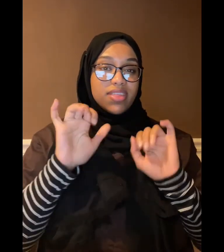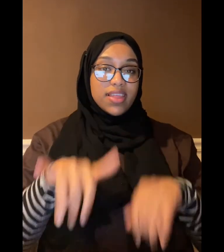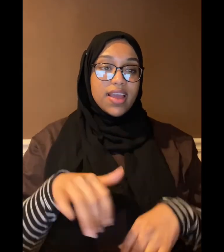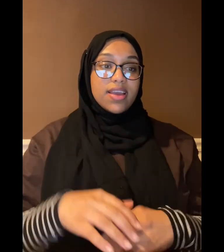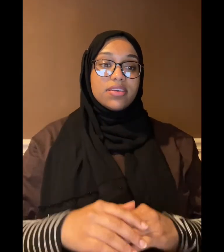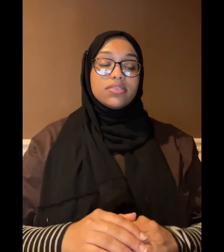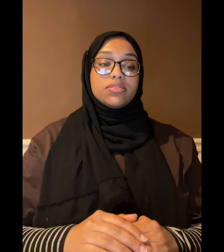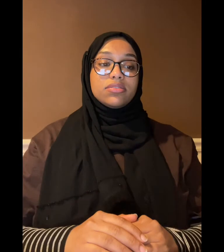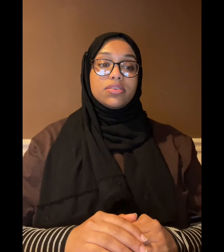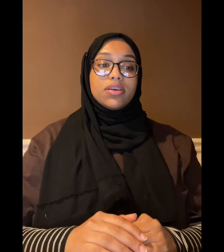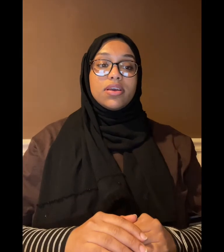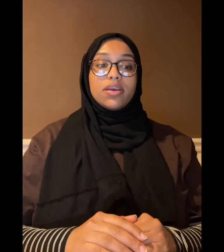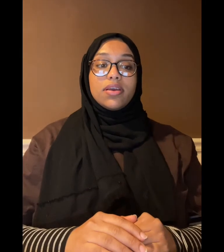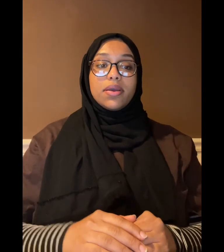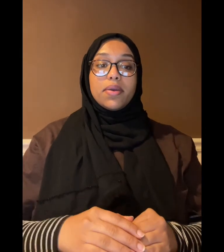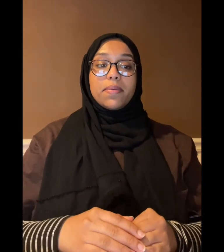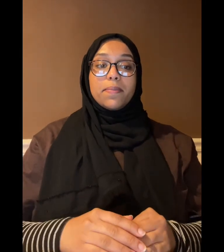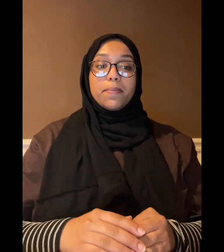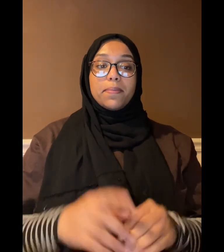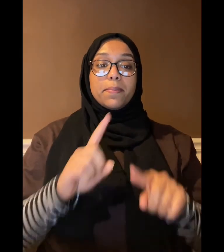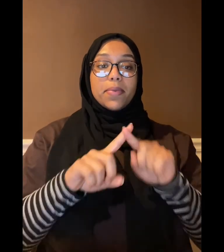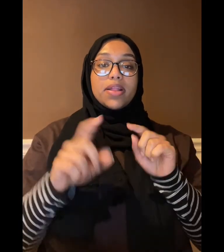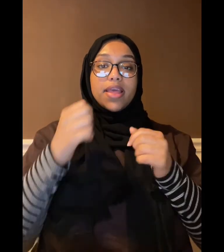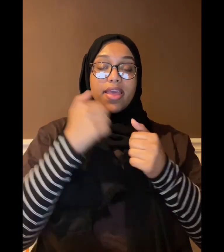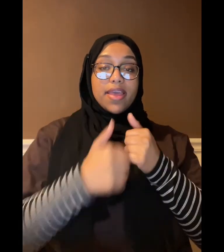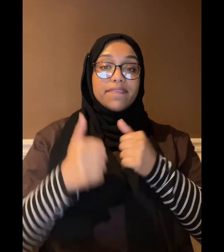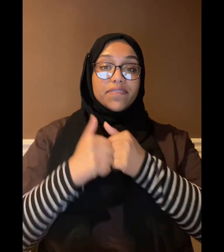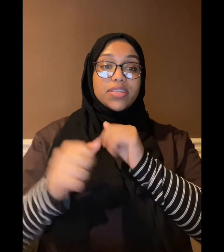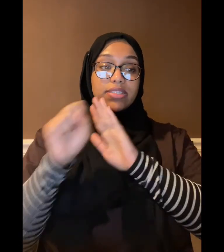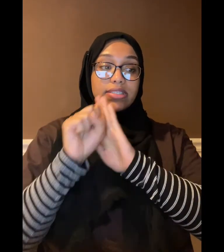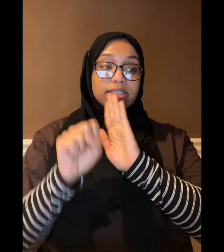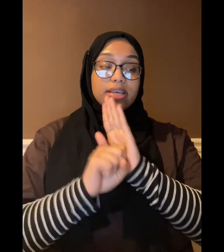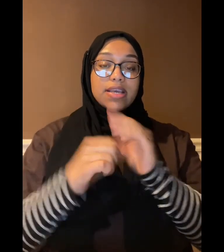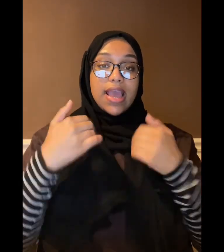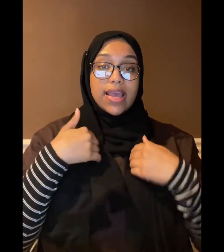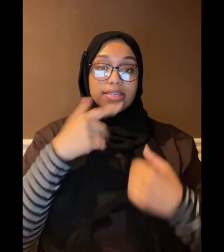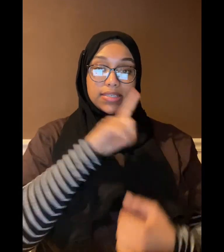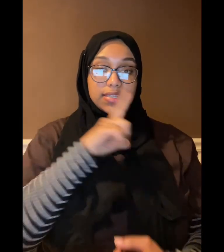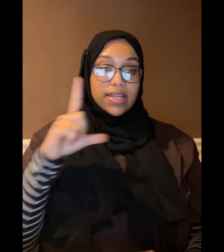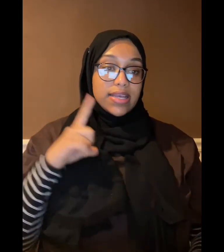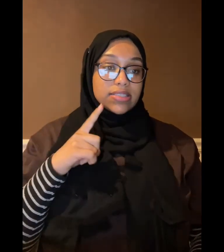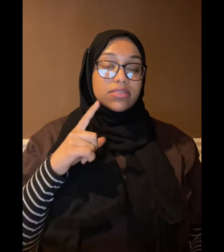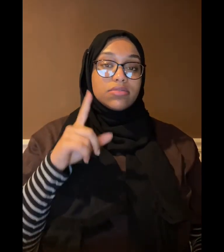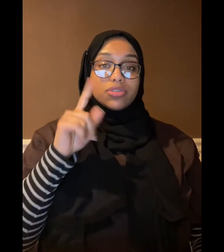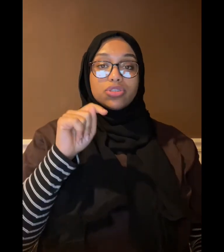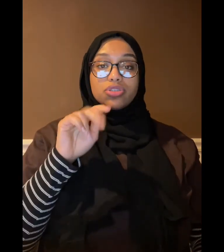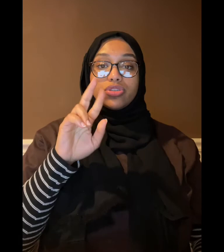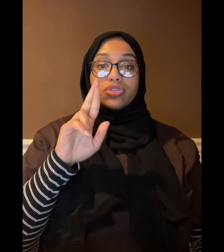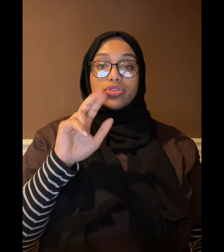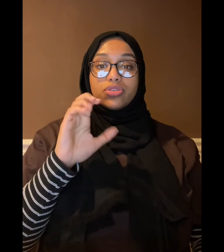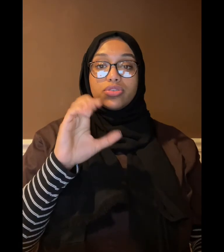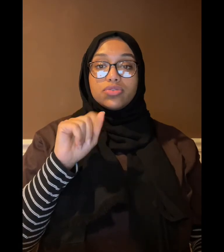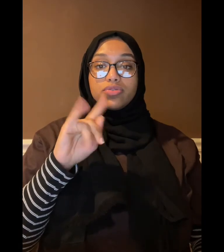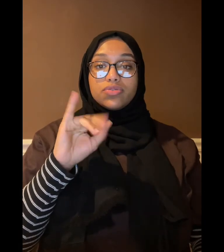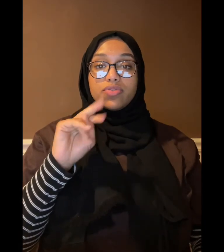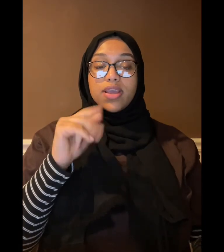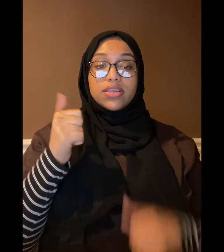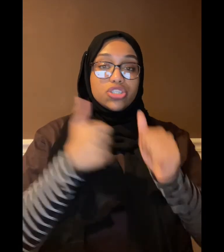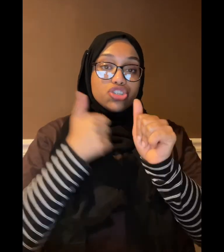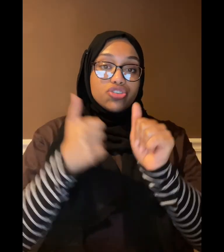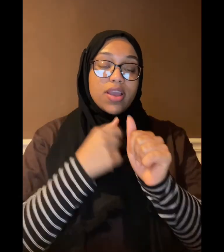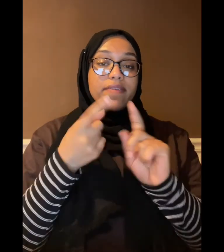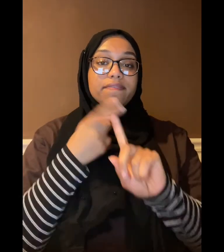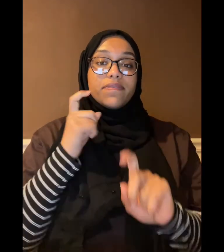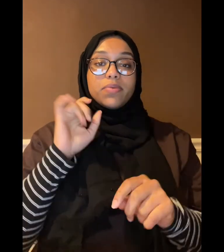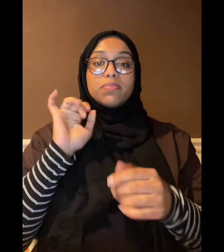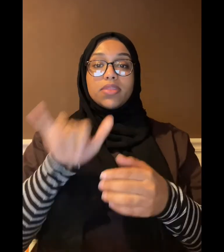by legislation number, by introducing member of the legislature, so on, and you'll be